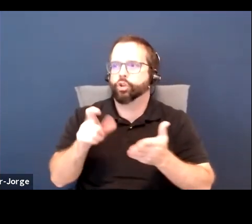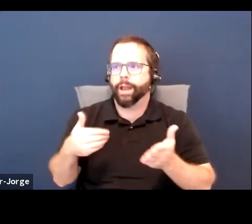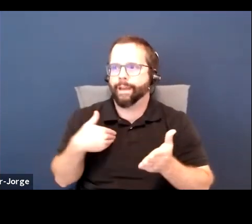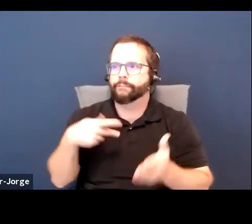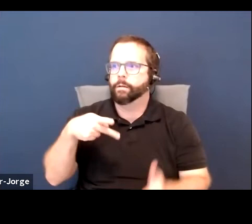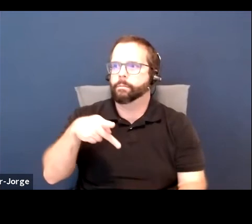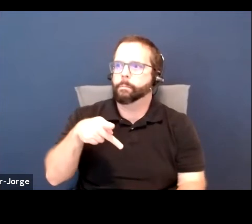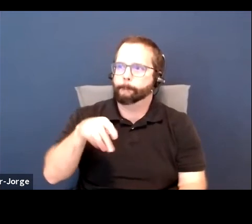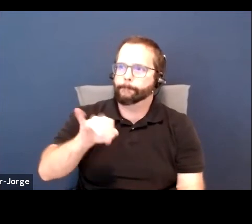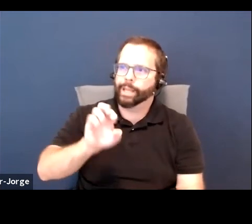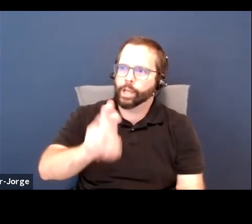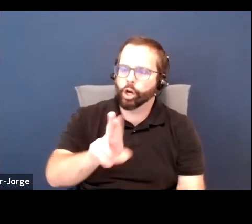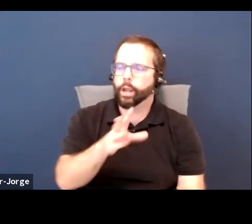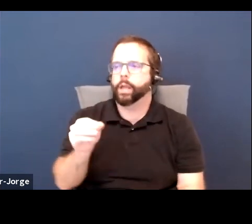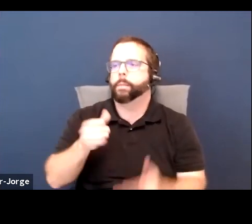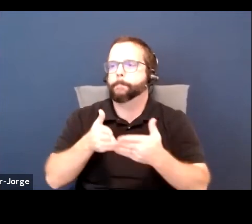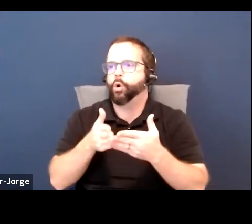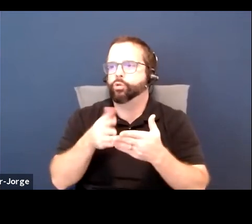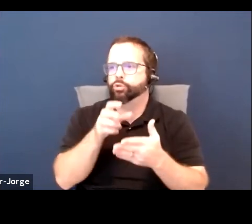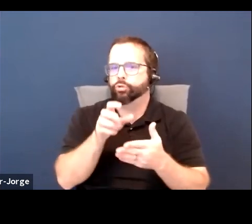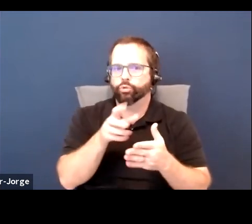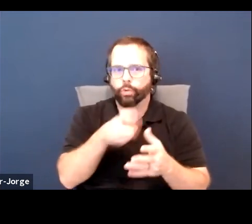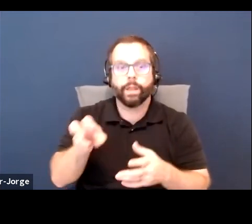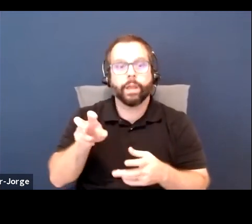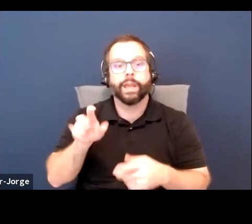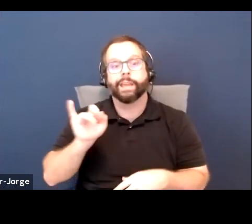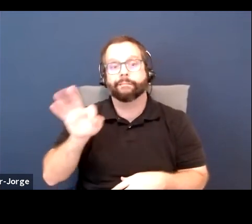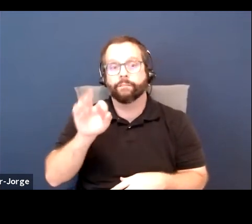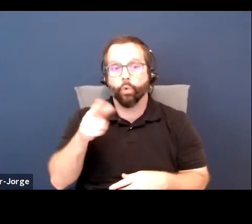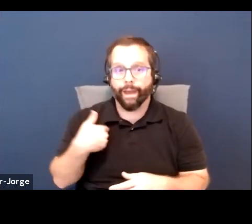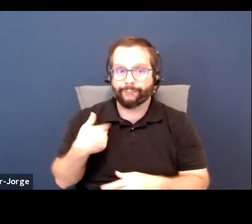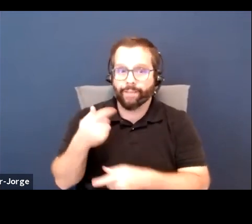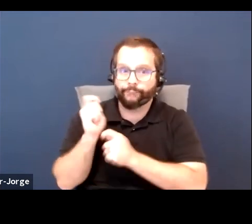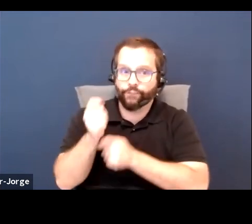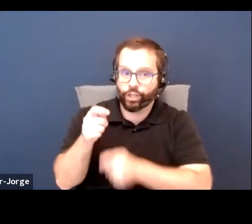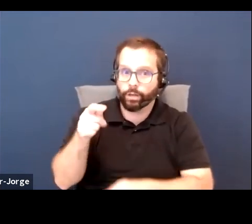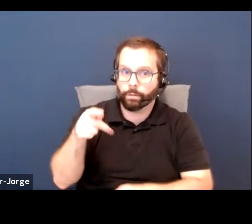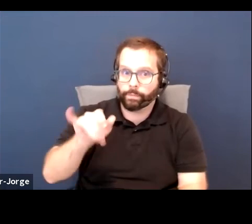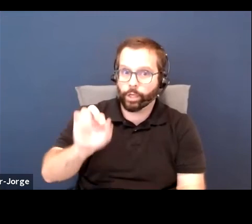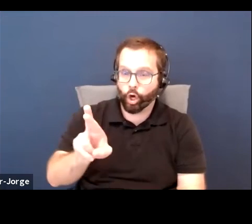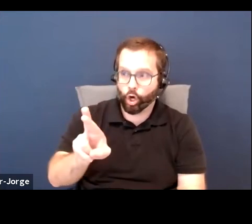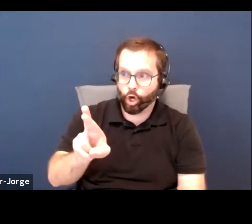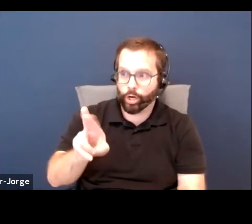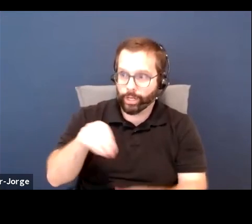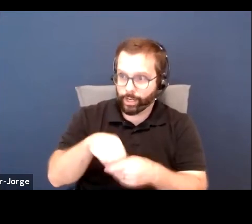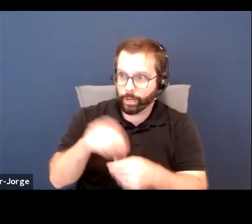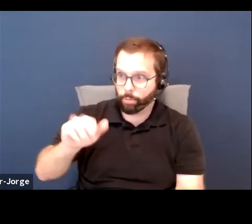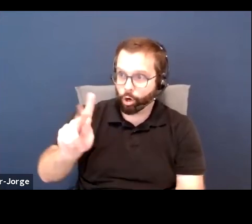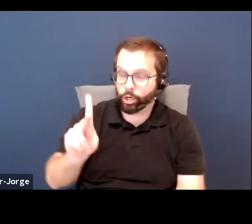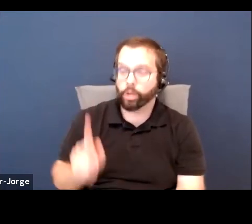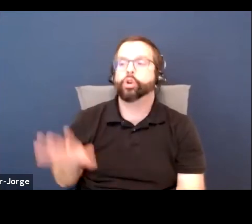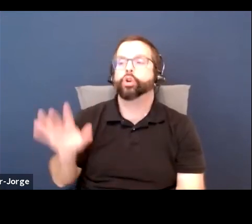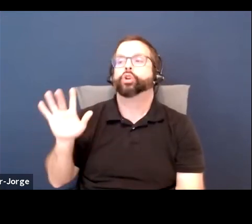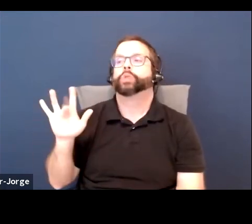Fishing piers and platforms. If you have a fishing pier at a community park, 25% of the railing needs to